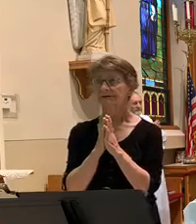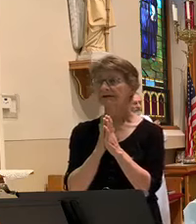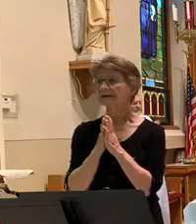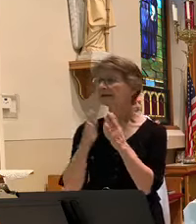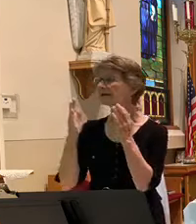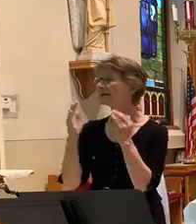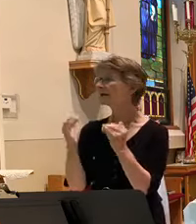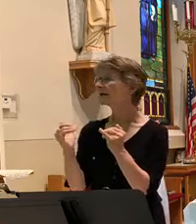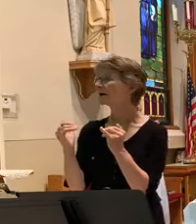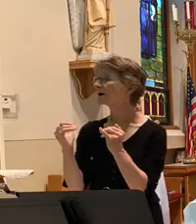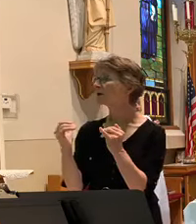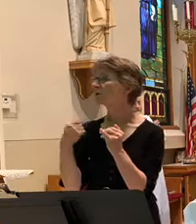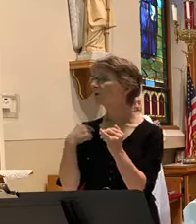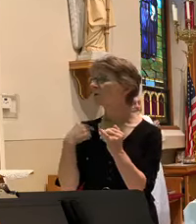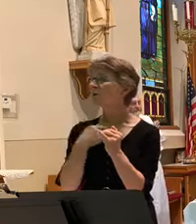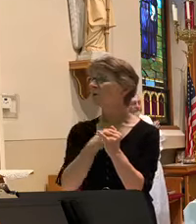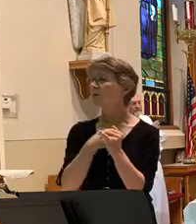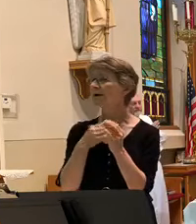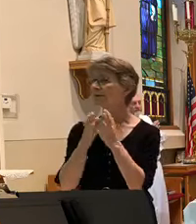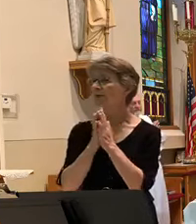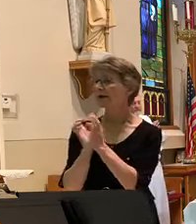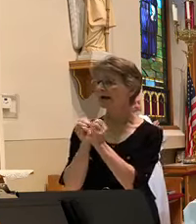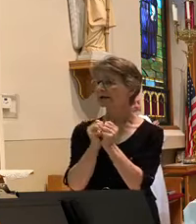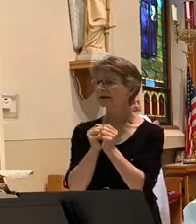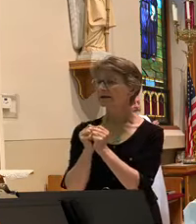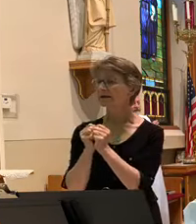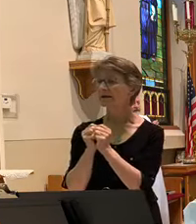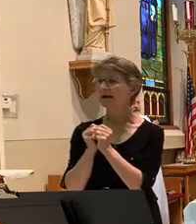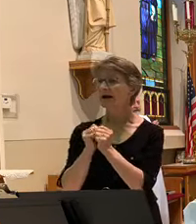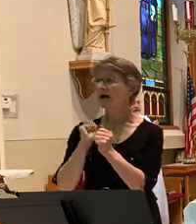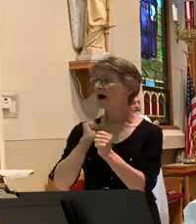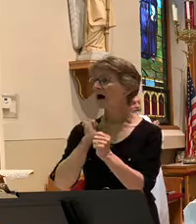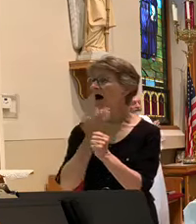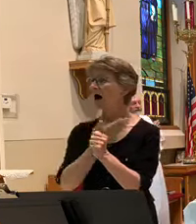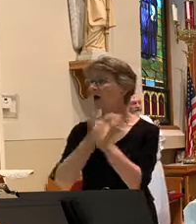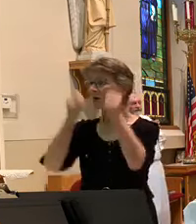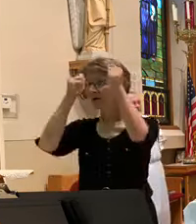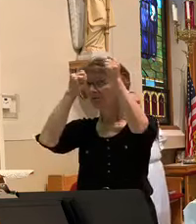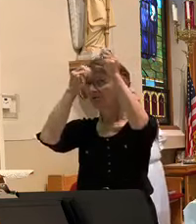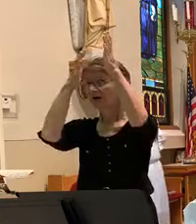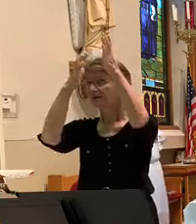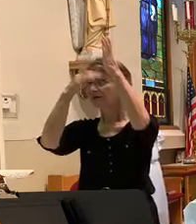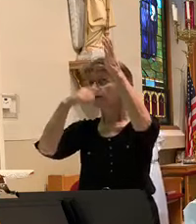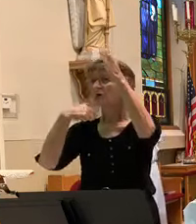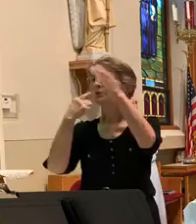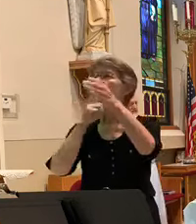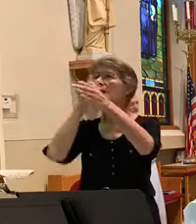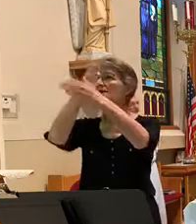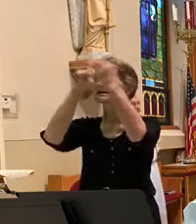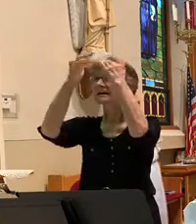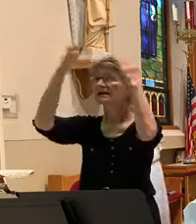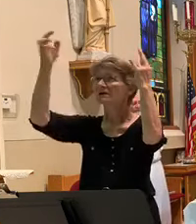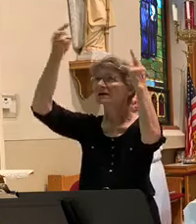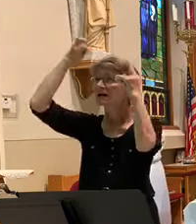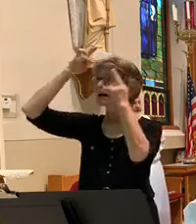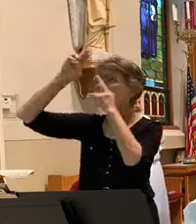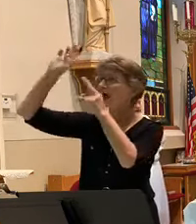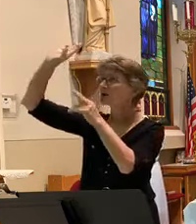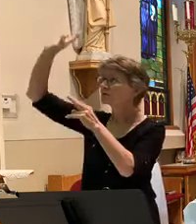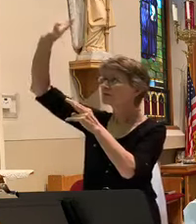At the Savior's command, informed by divine teaching, we dare to say, Our Father, who art in